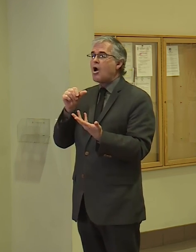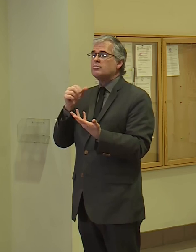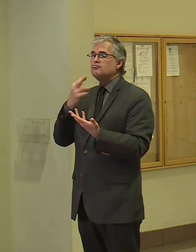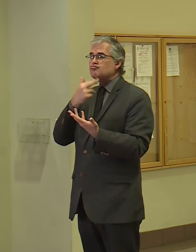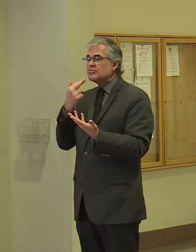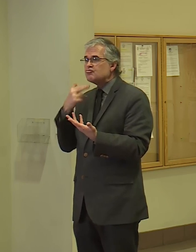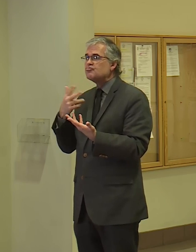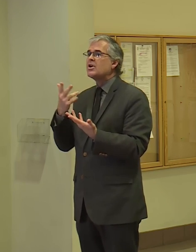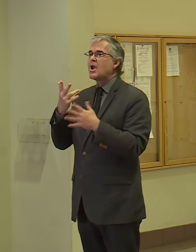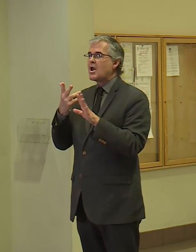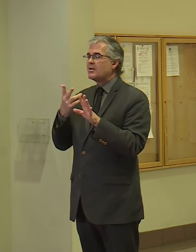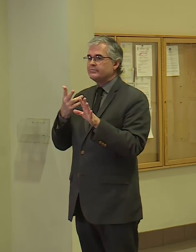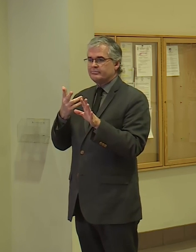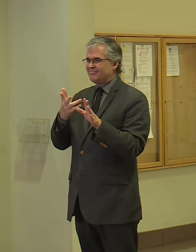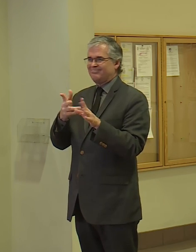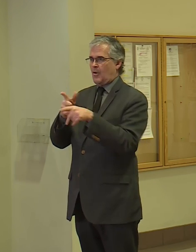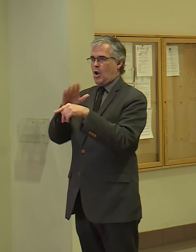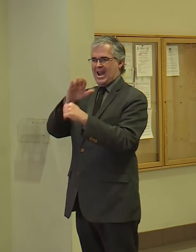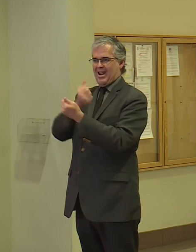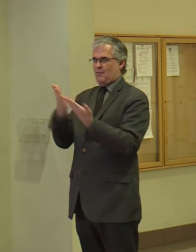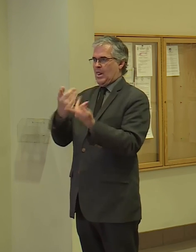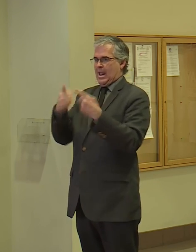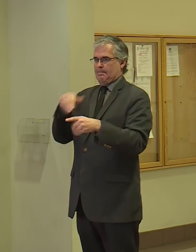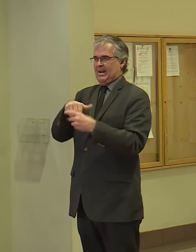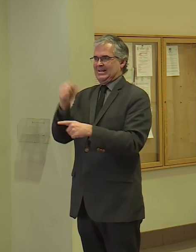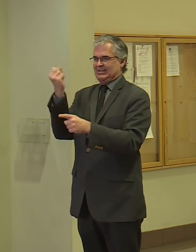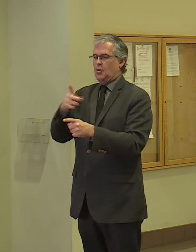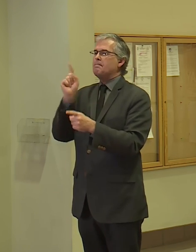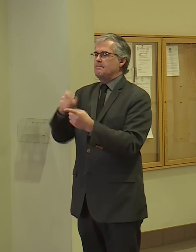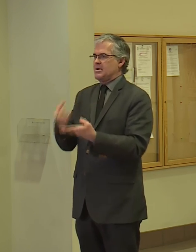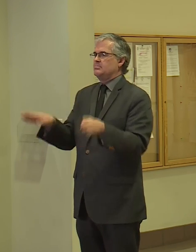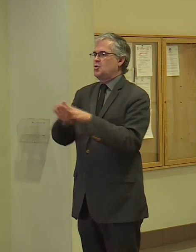gaming operations must cease by midnight tonight